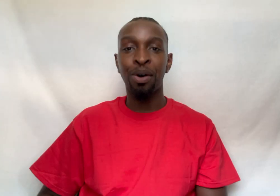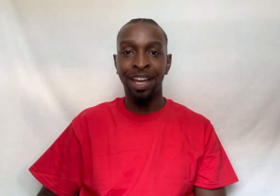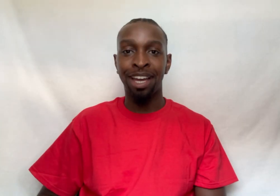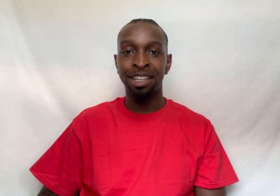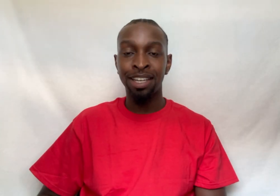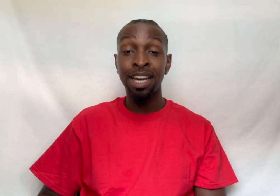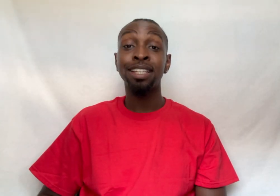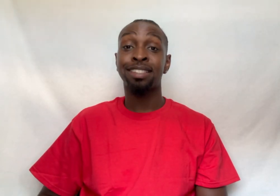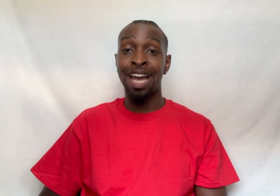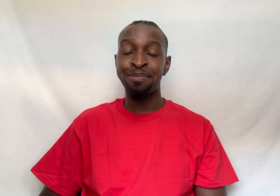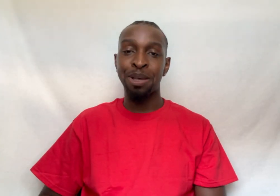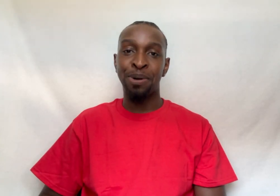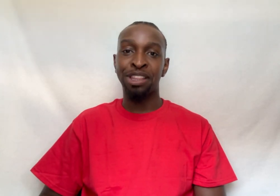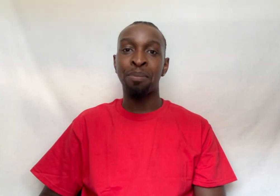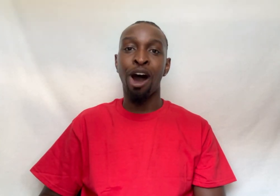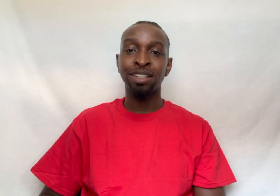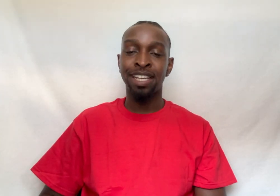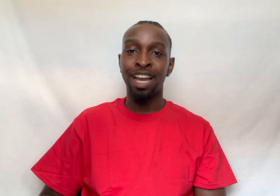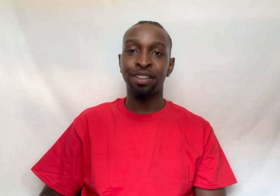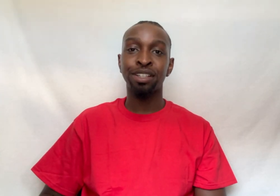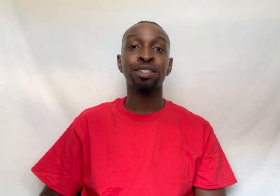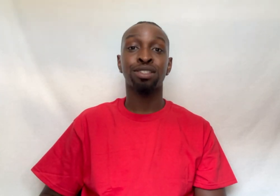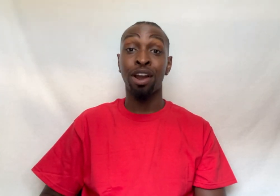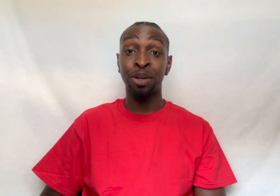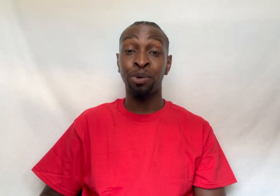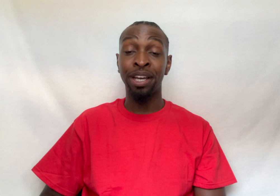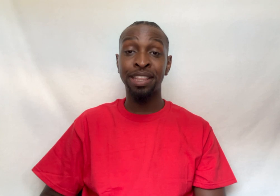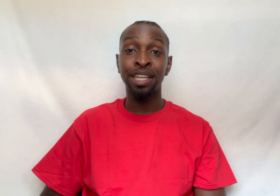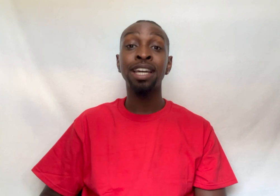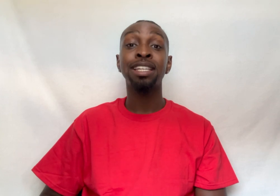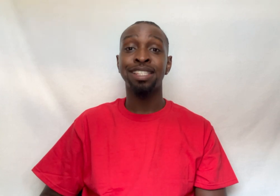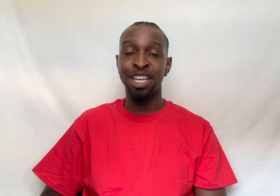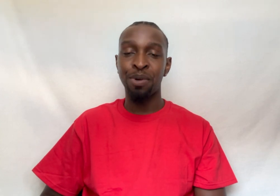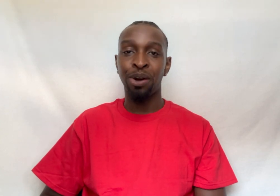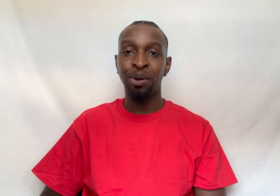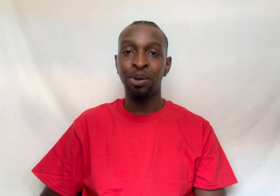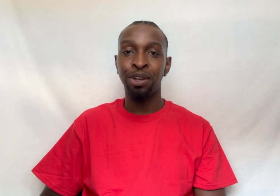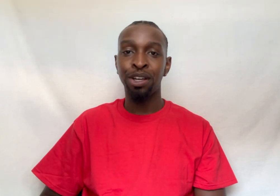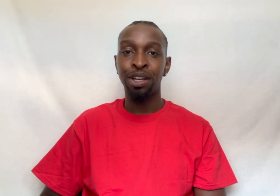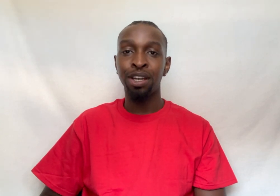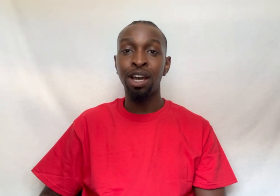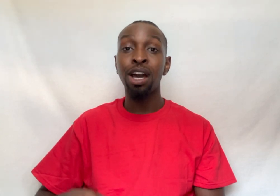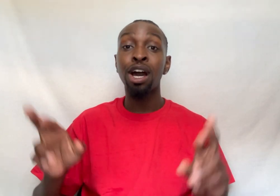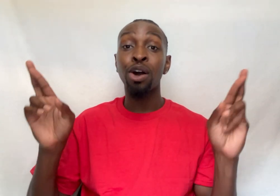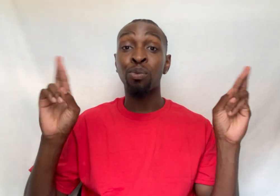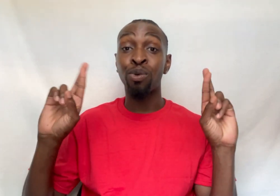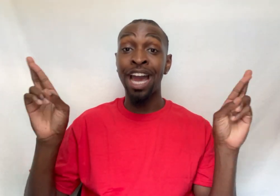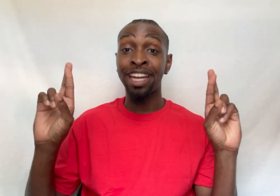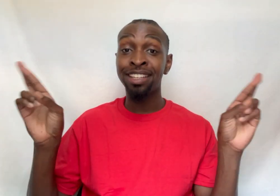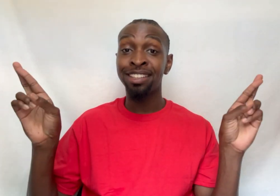Okay, time to put them all together, starting with 0. Ready?